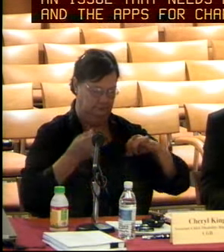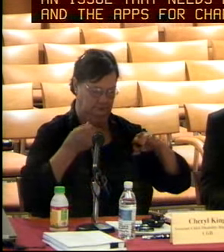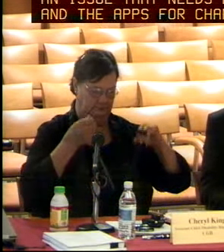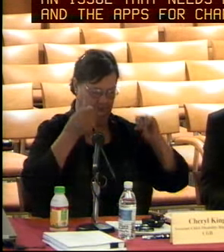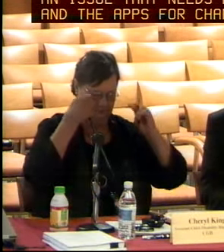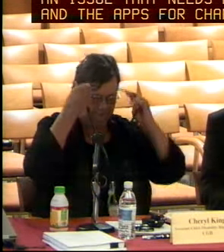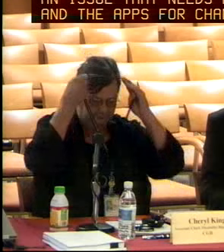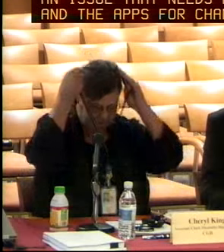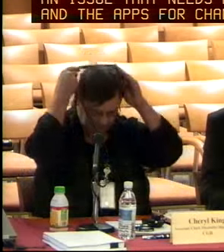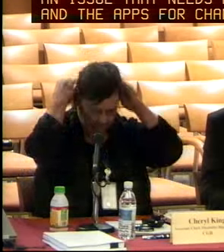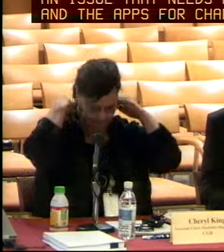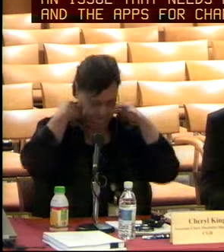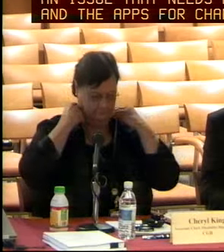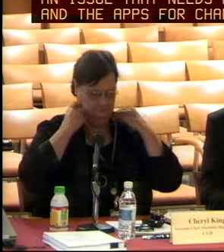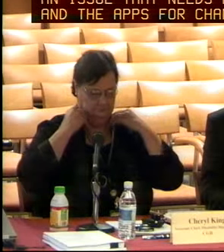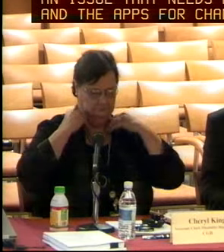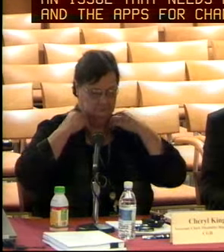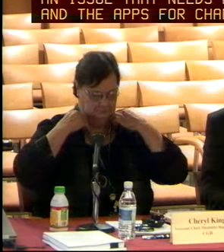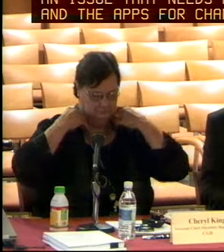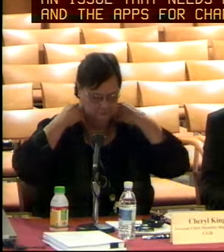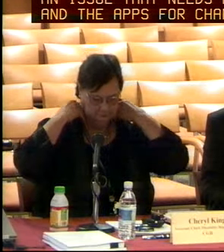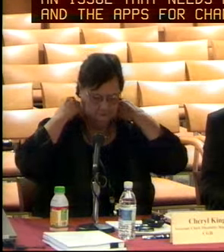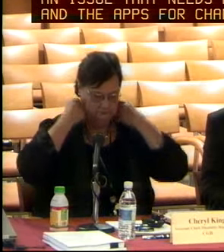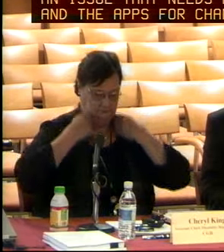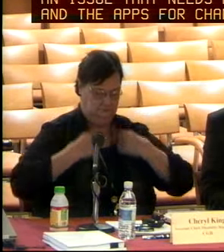for making it happen,